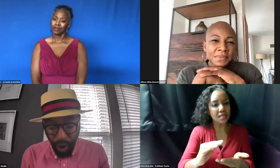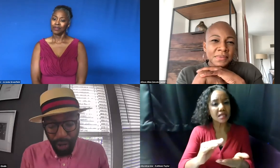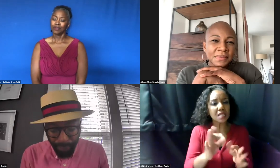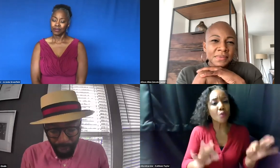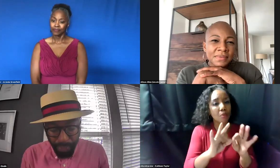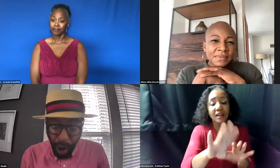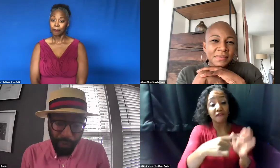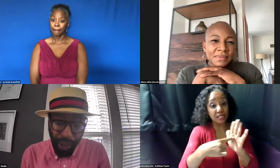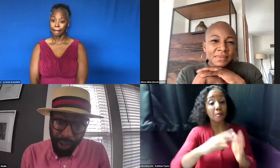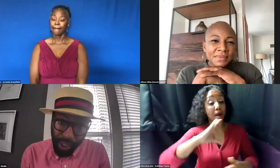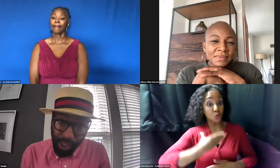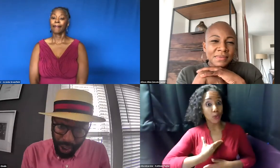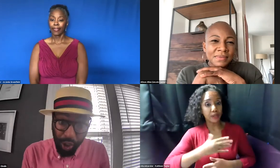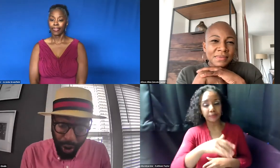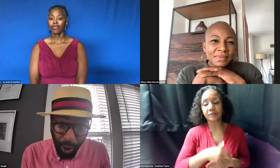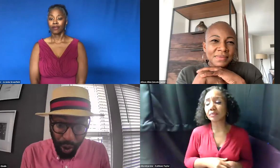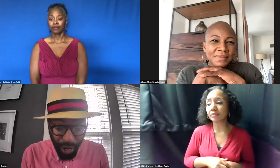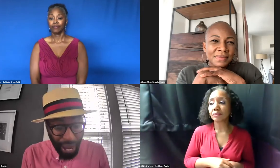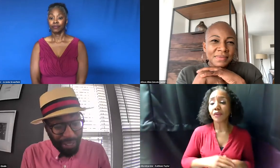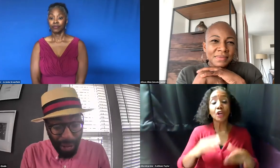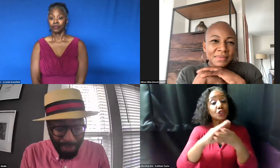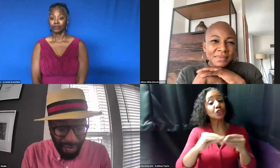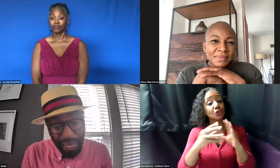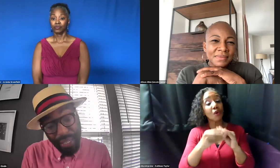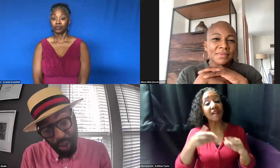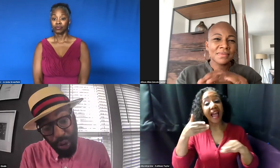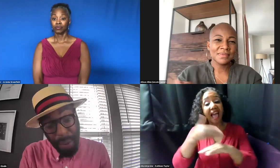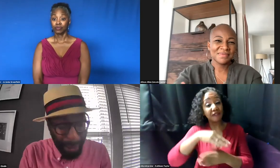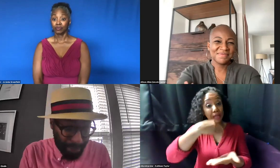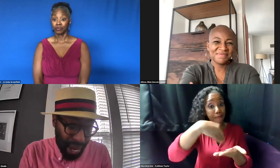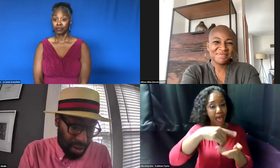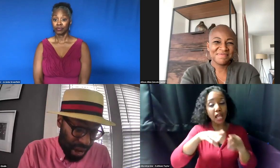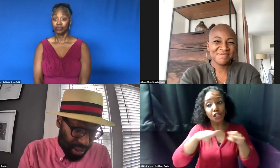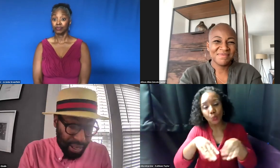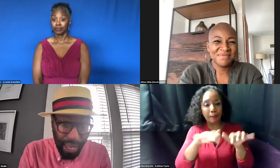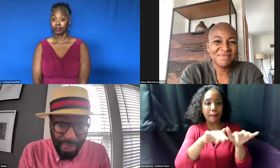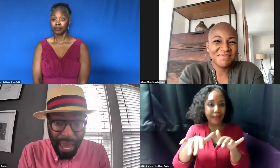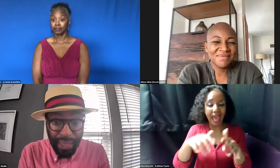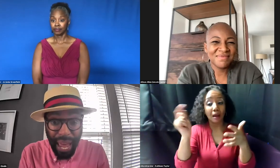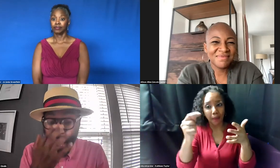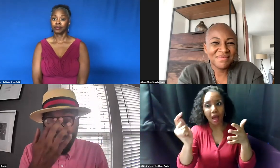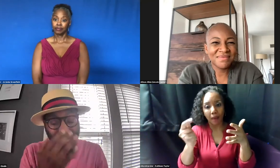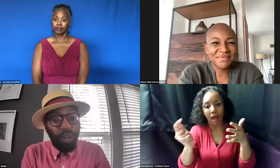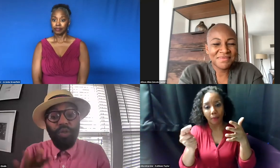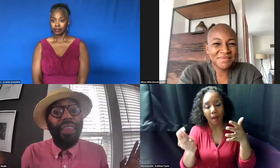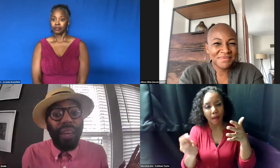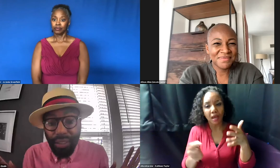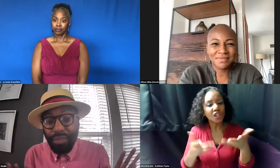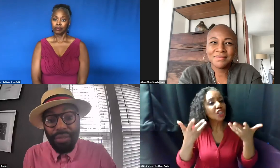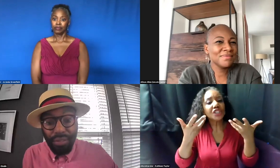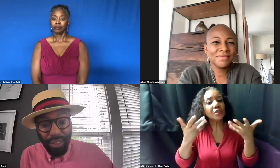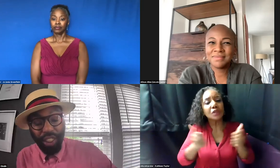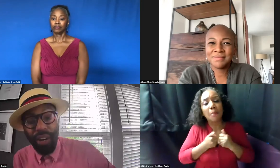with my daughter, part of the story also was after she had ballet and swim and piano and this and that, she didn't want to do